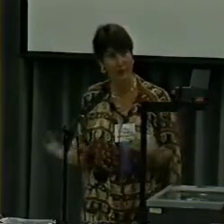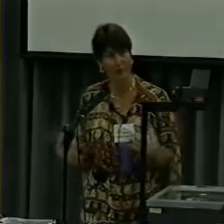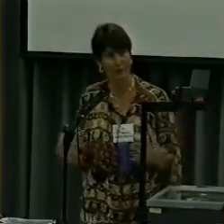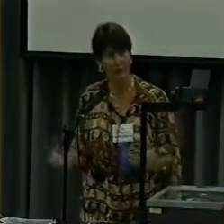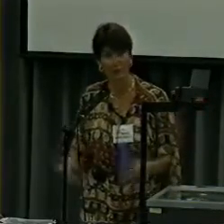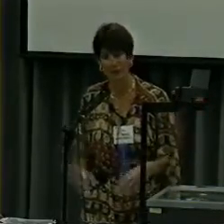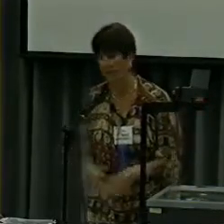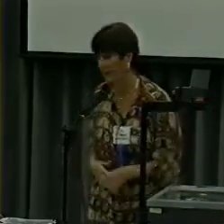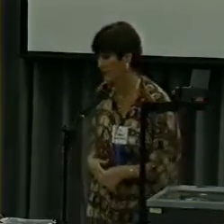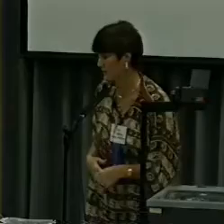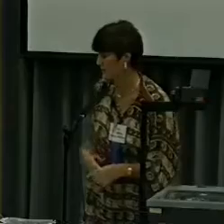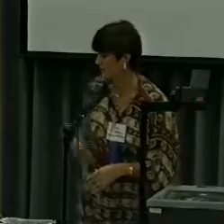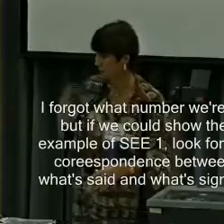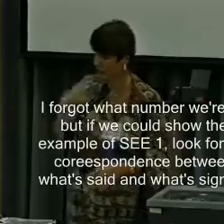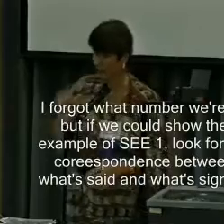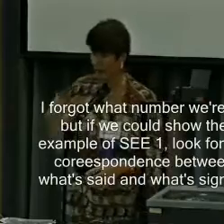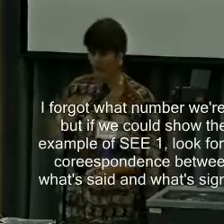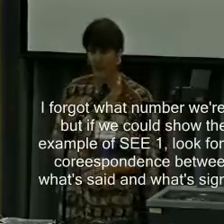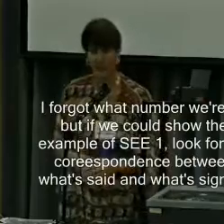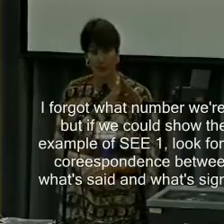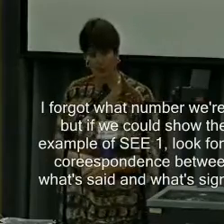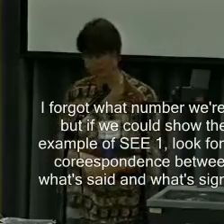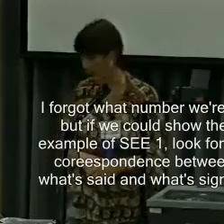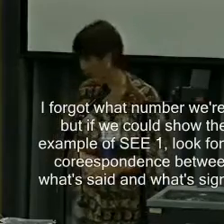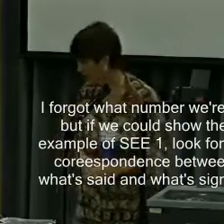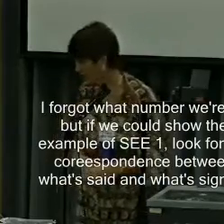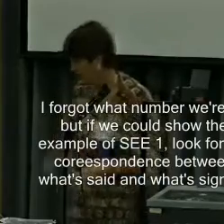for the correspondence between what's said and what's signed.